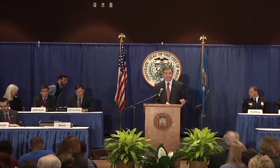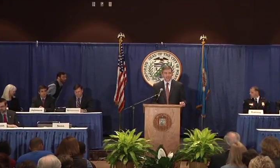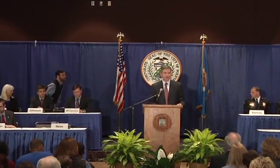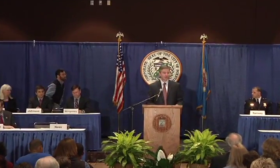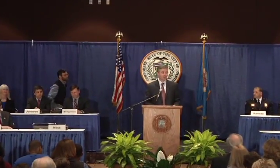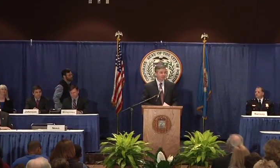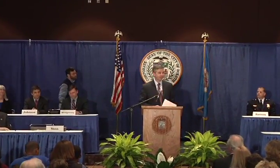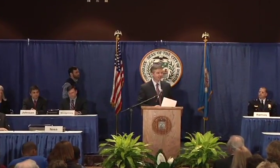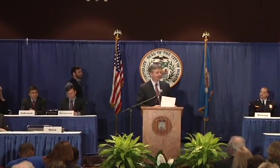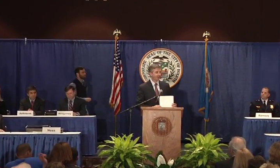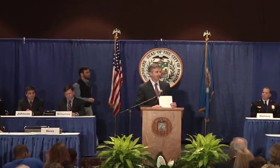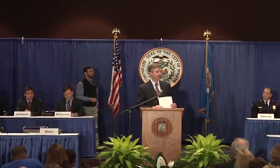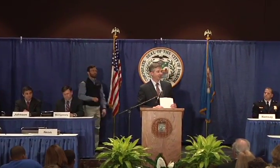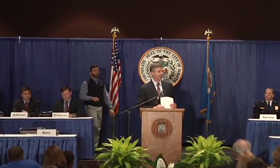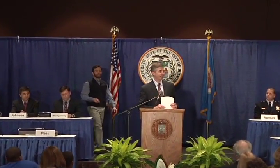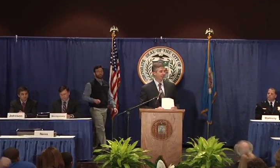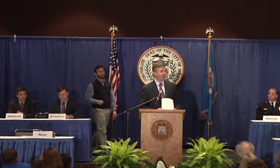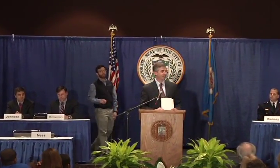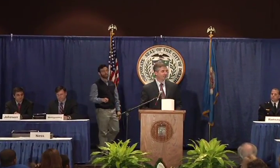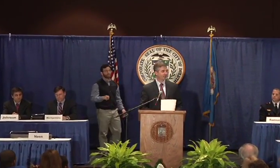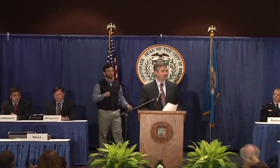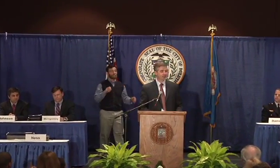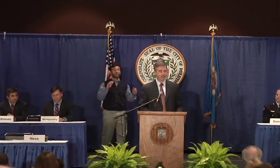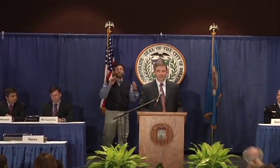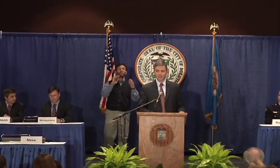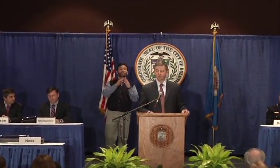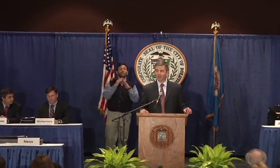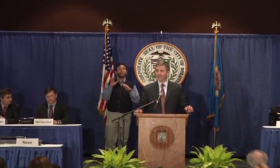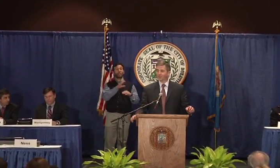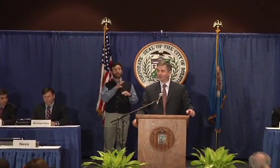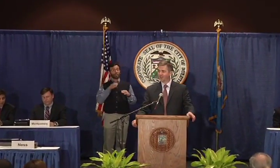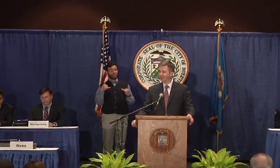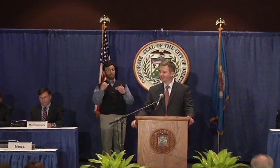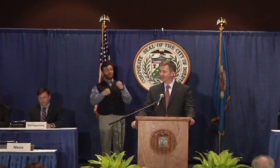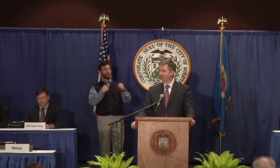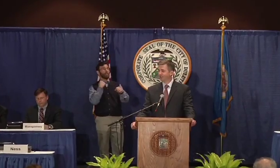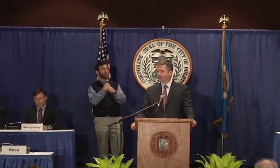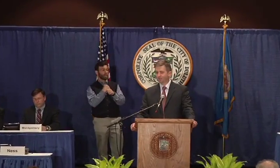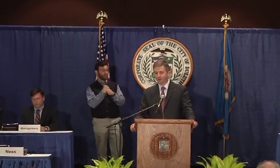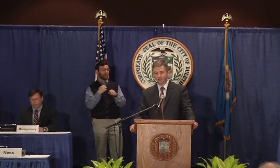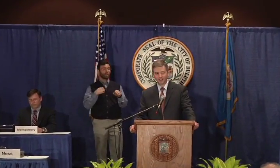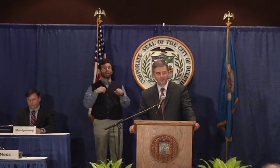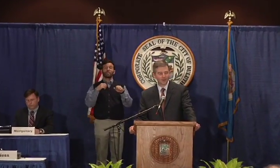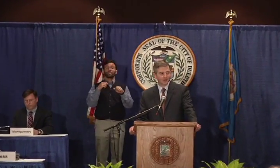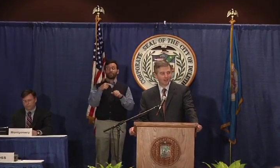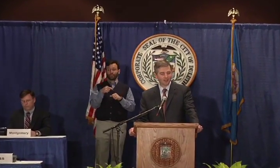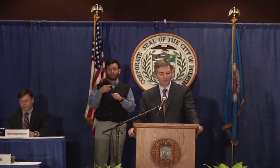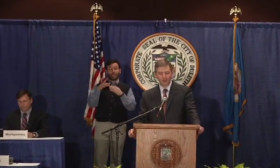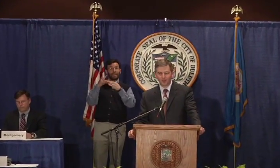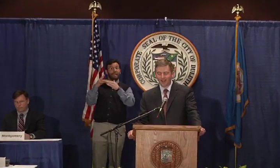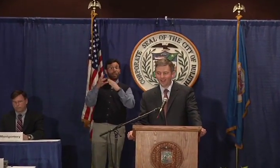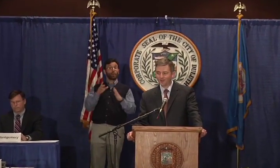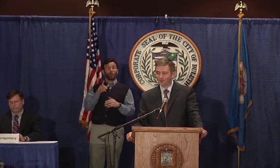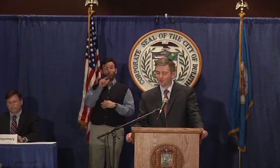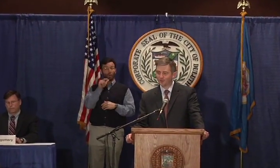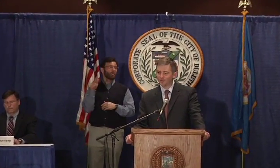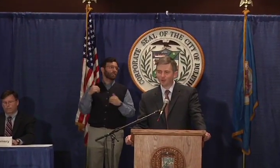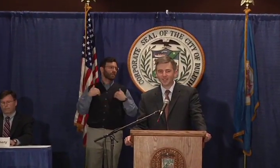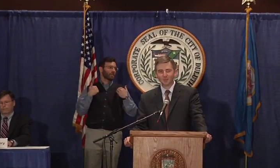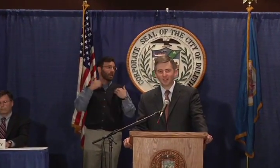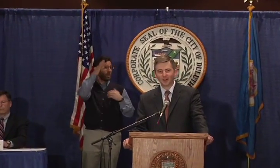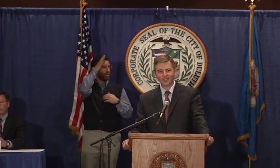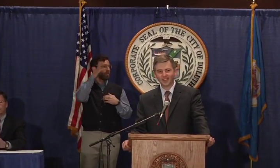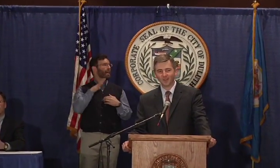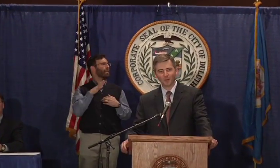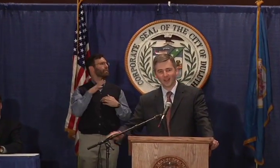The City Council this year is blessed with the leadership of a young man who